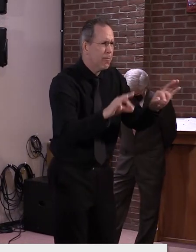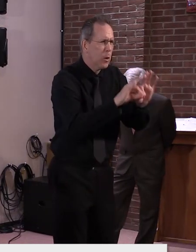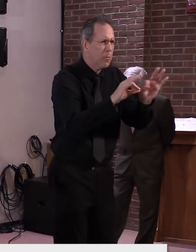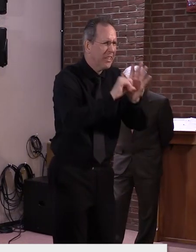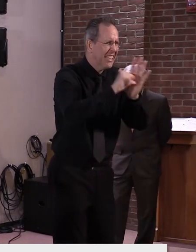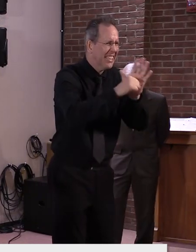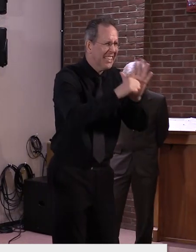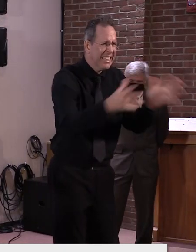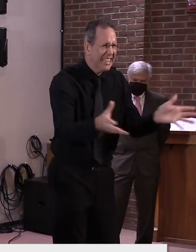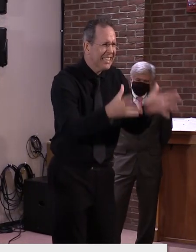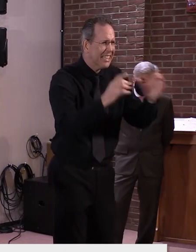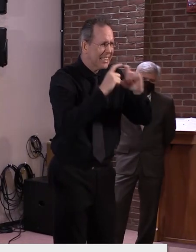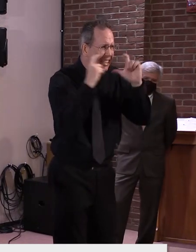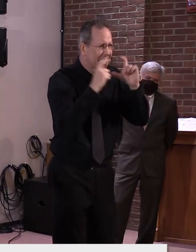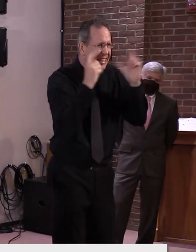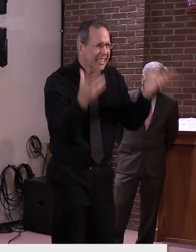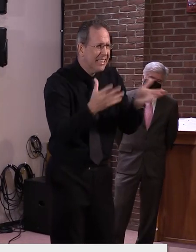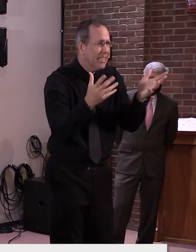not.